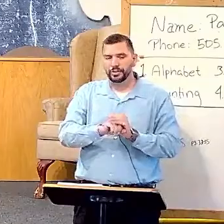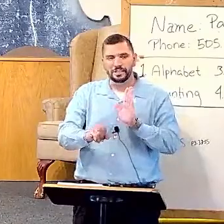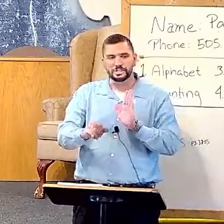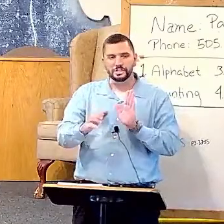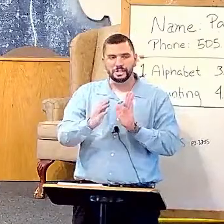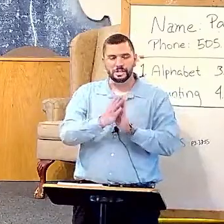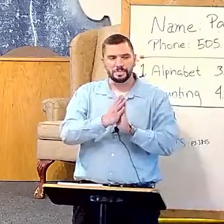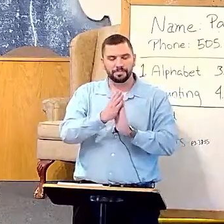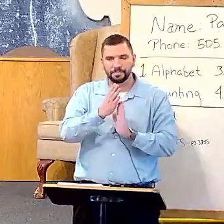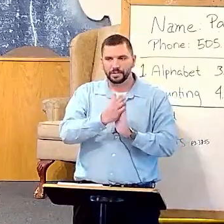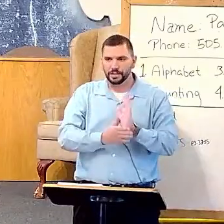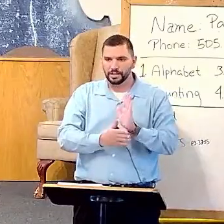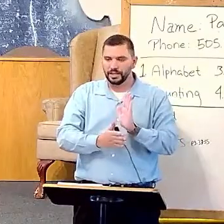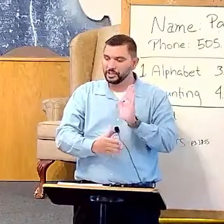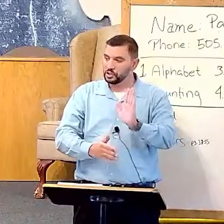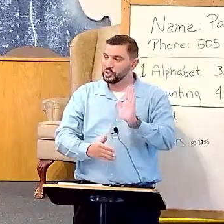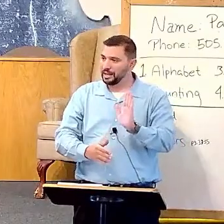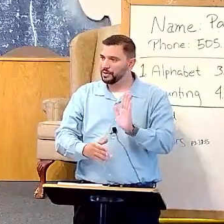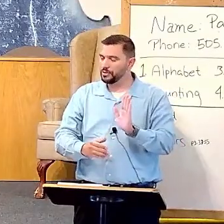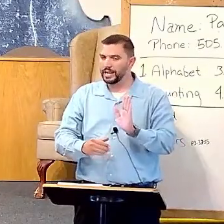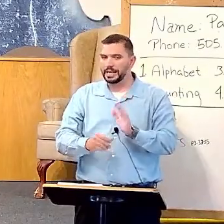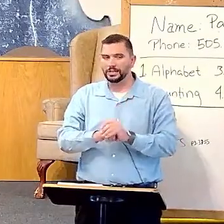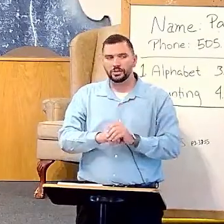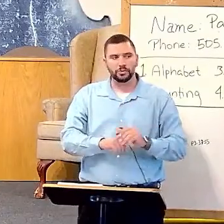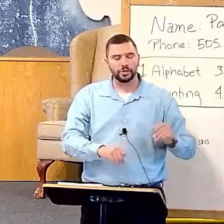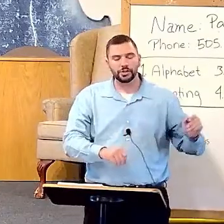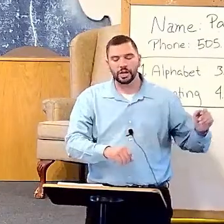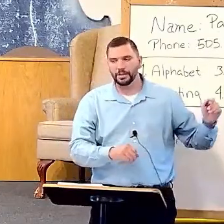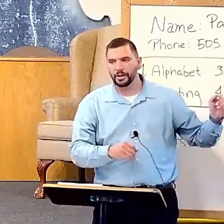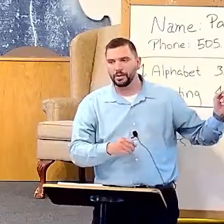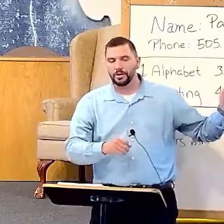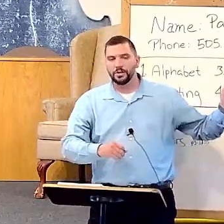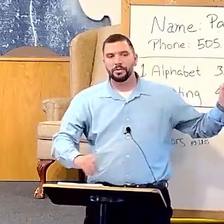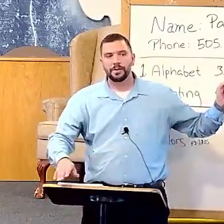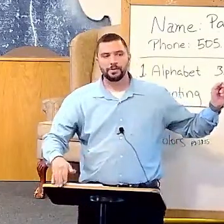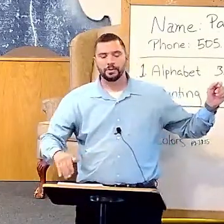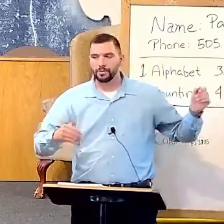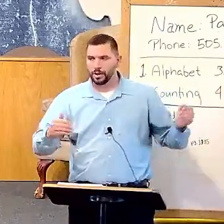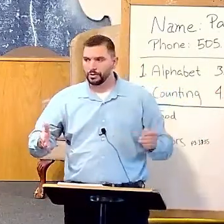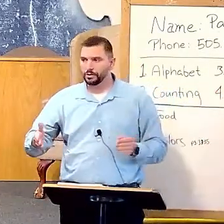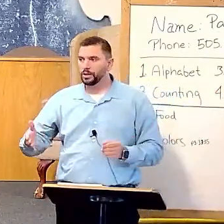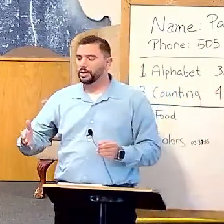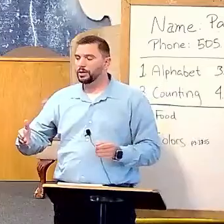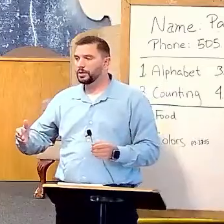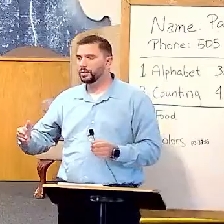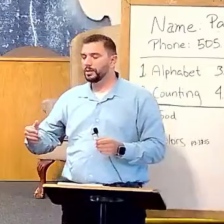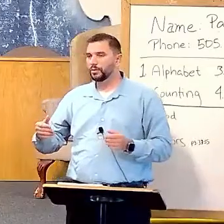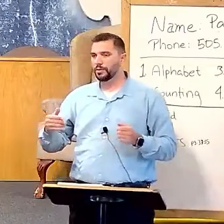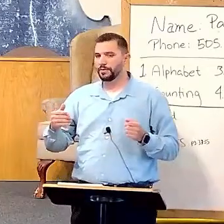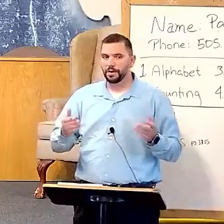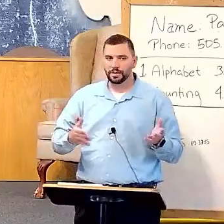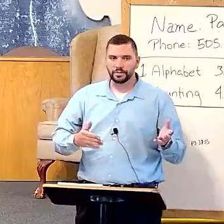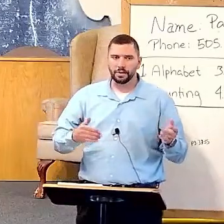just it's a standard, right? And so when you're talking about maybe your brother-in-law or your father-in-law,